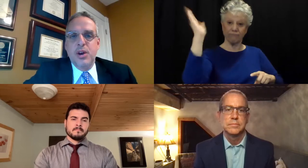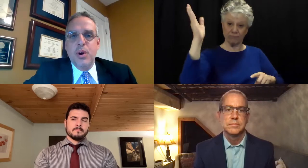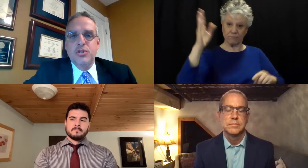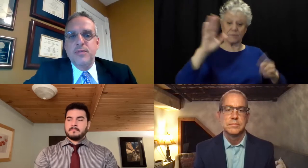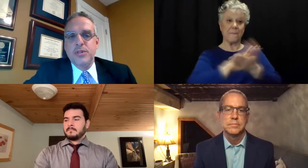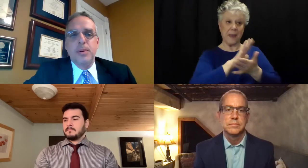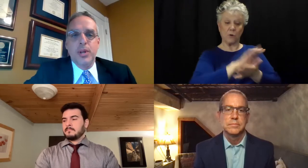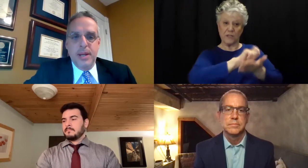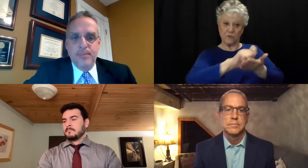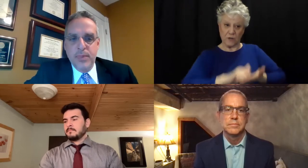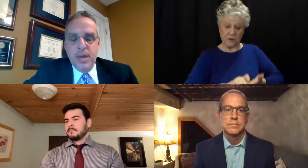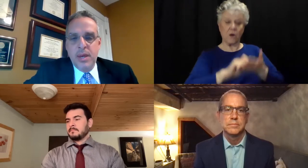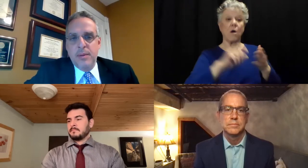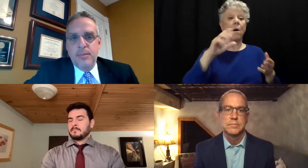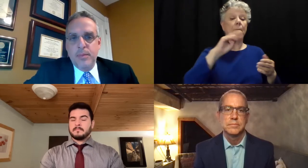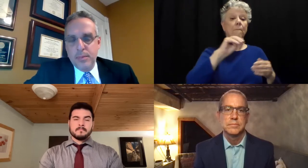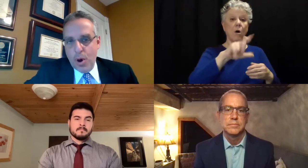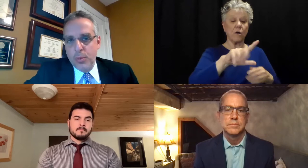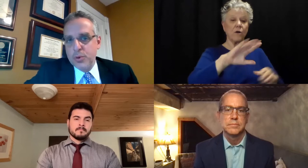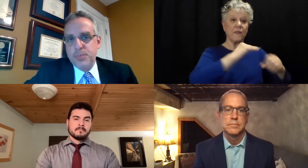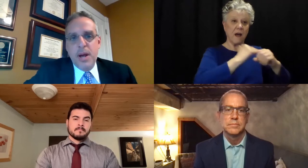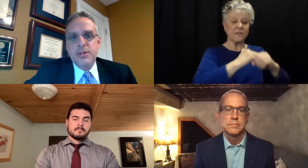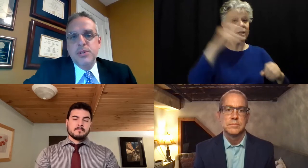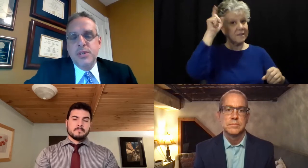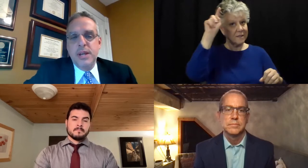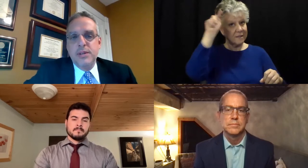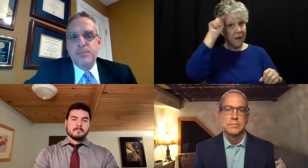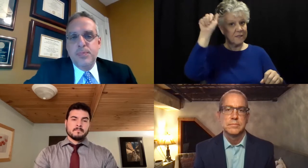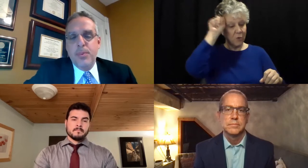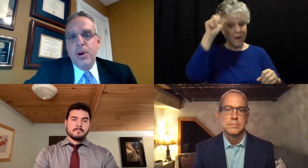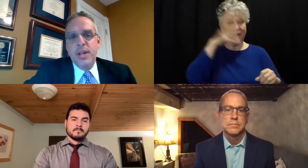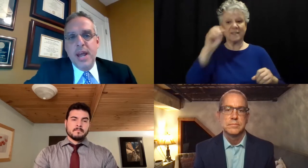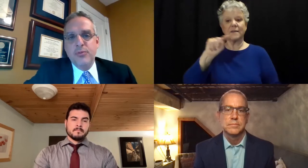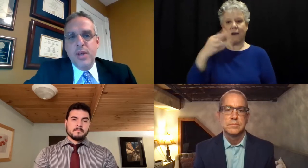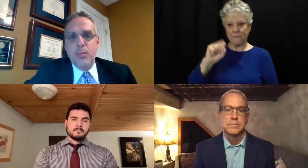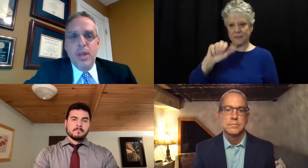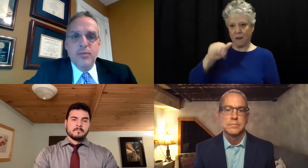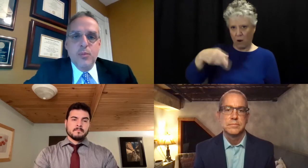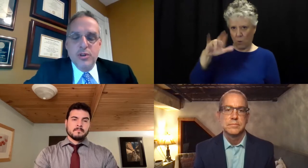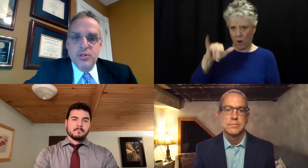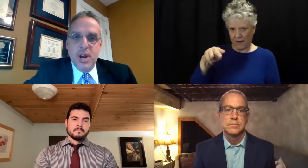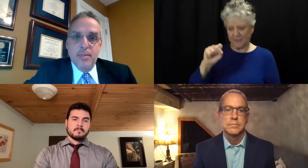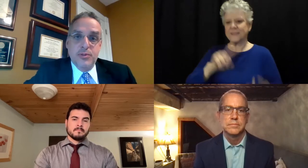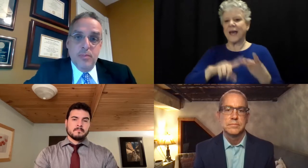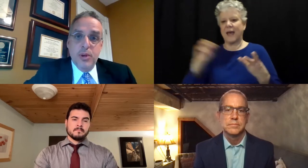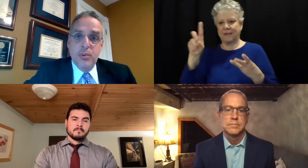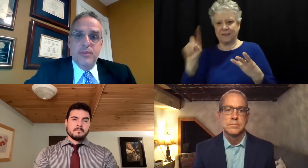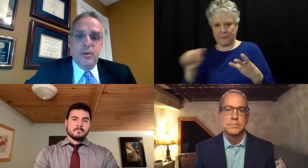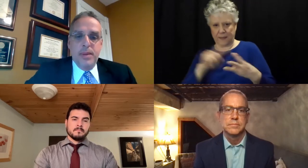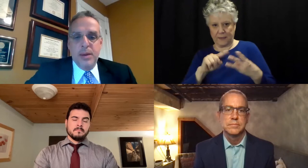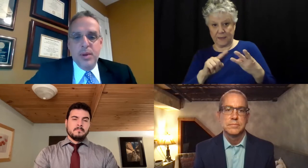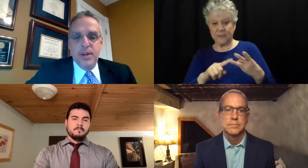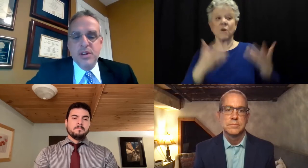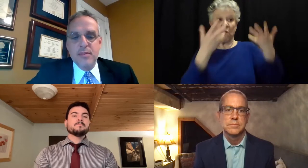Aquinas, and the question of disability. Paul will respond to his paper, and then after that, we'll have questions and comments from you